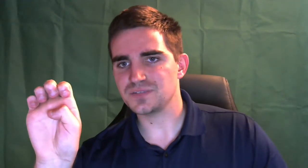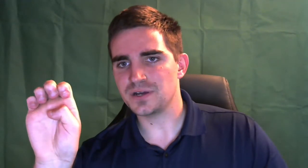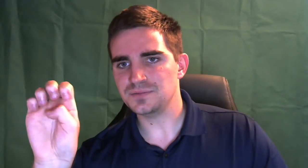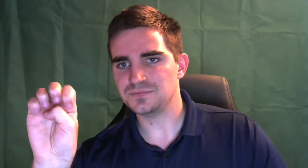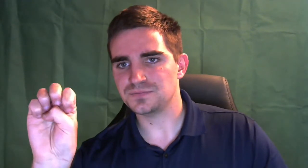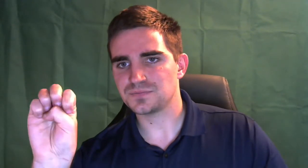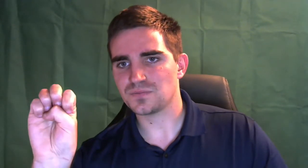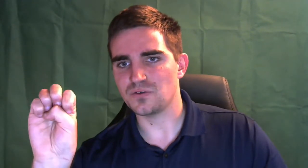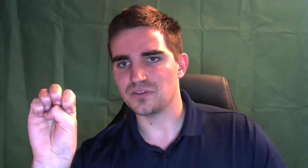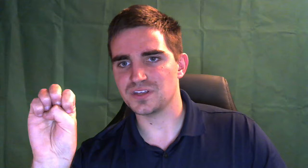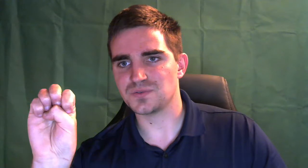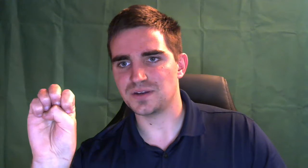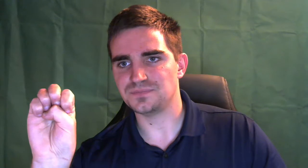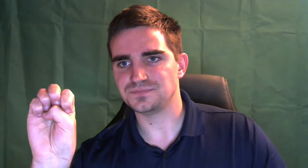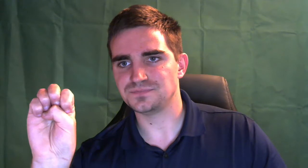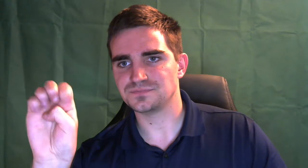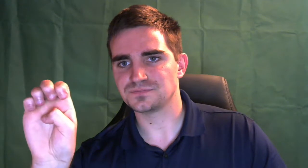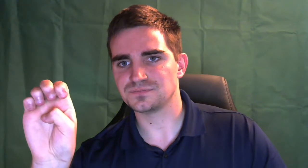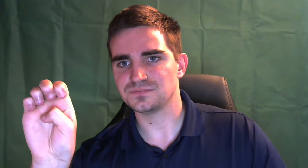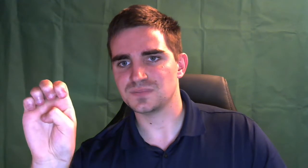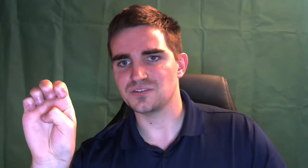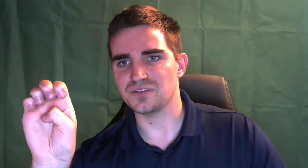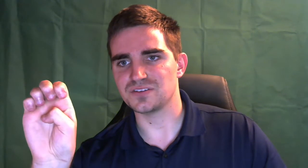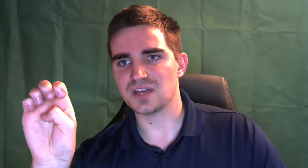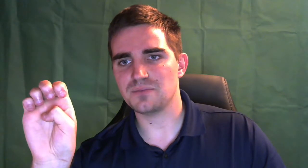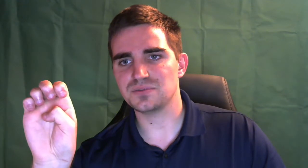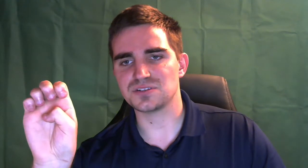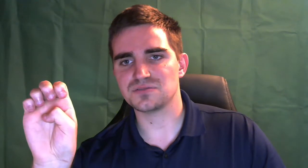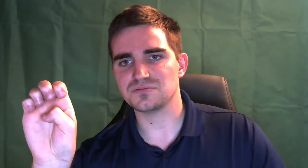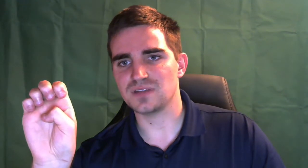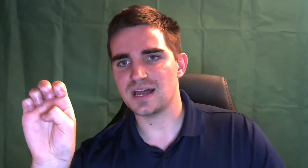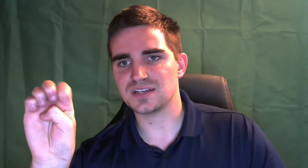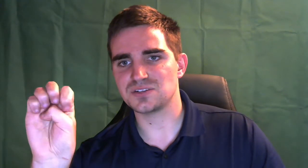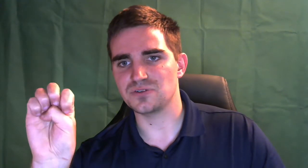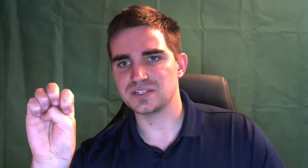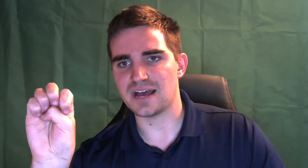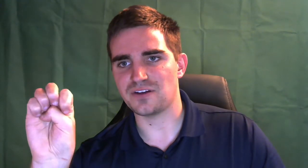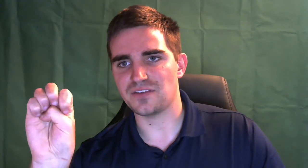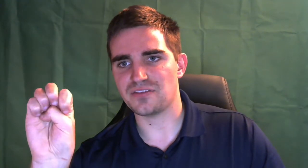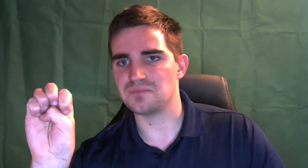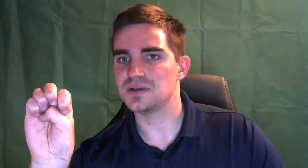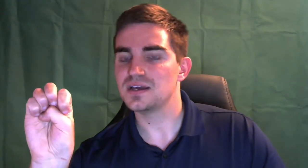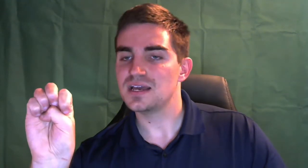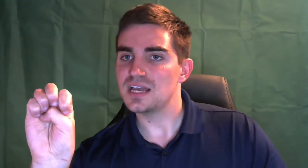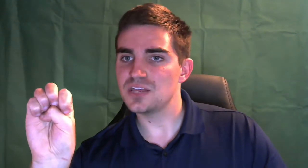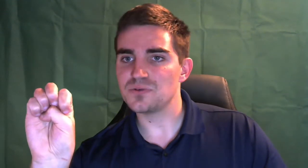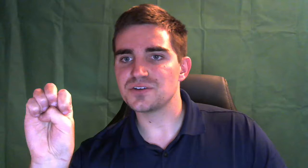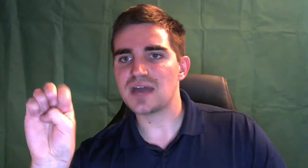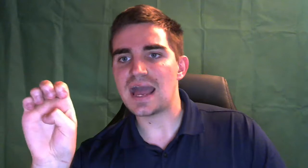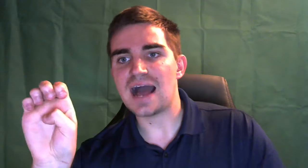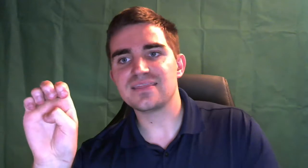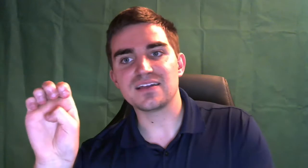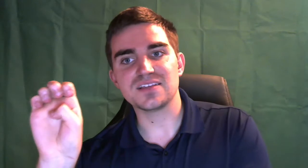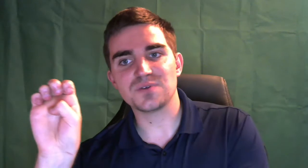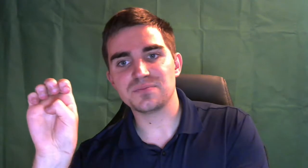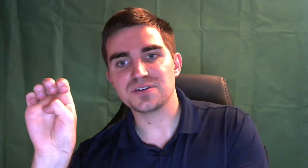one or this one. So fingers up, just relaxed, or down on the thumb. Either one's okay. I think this one personally